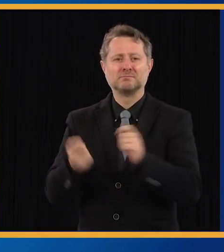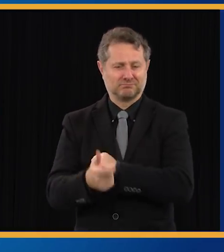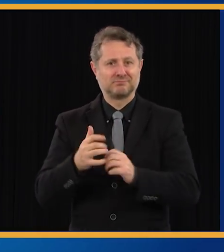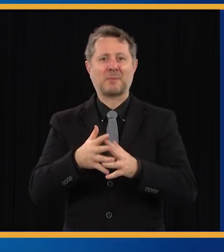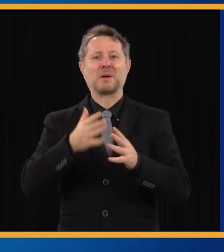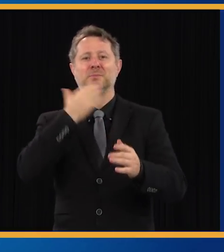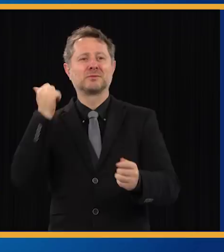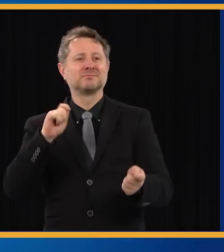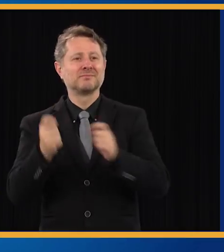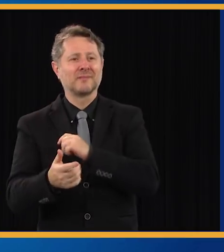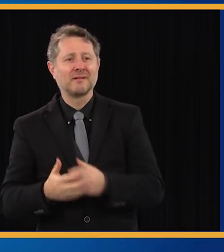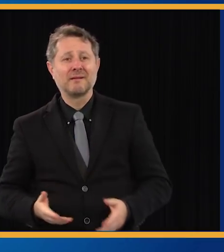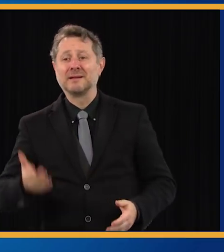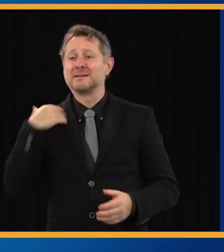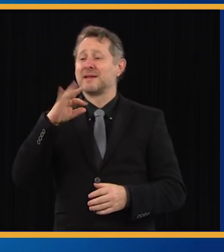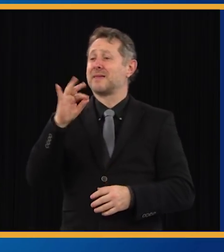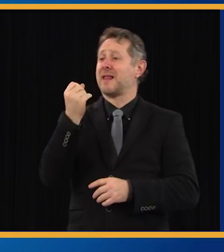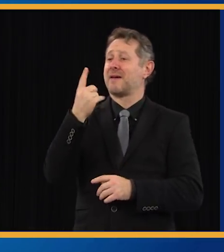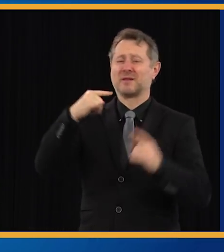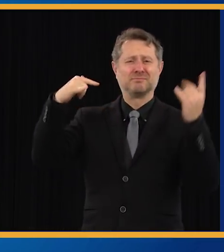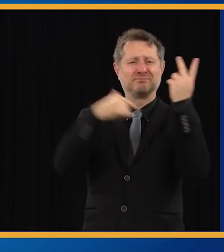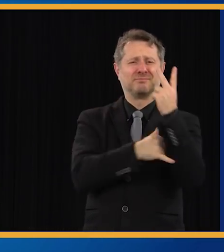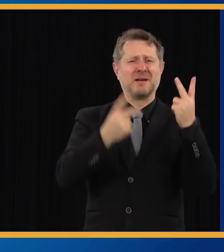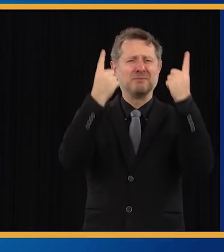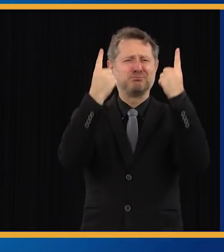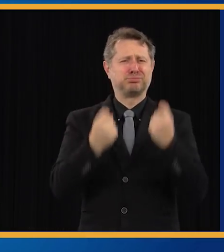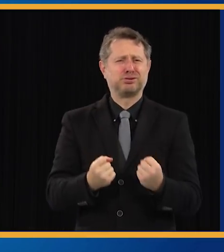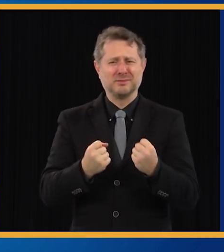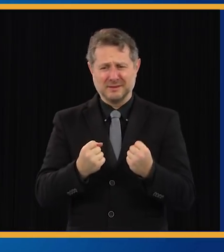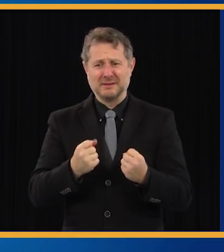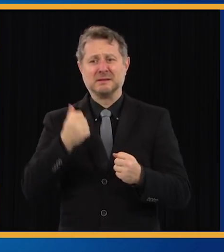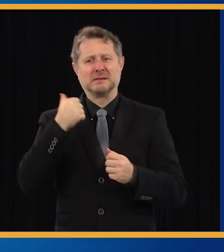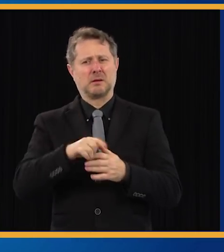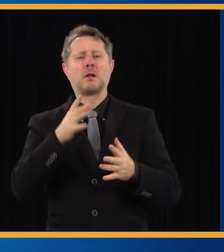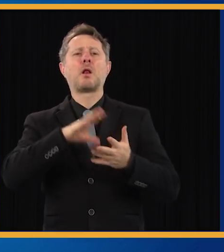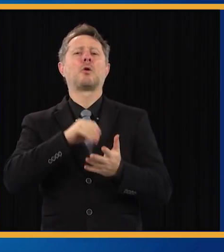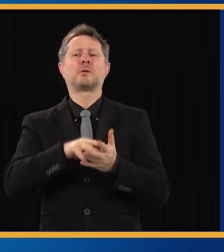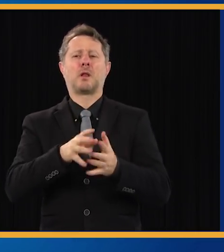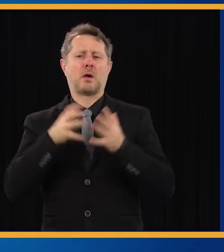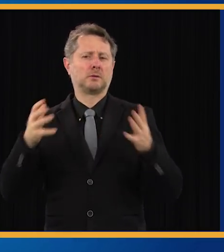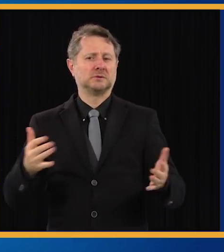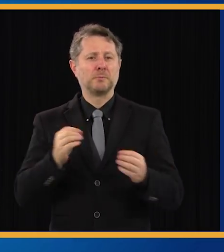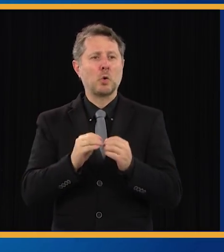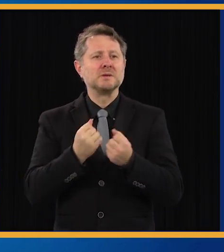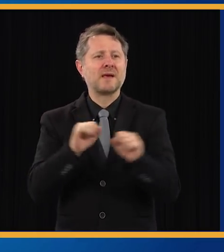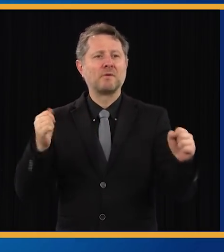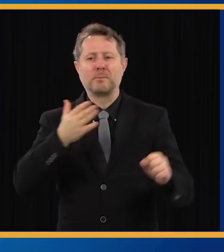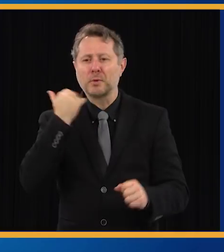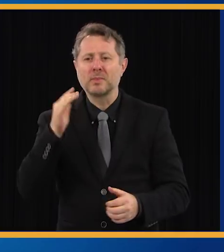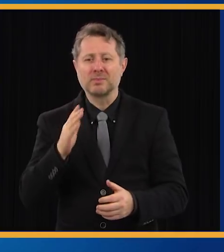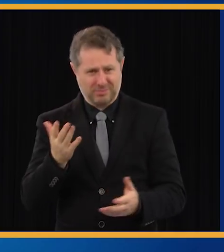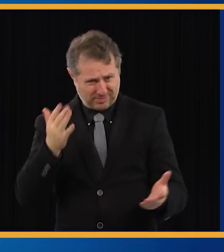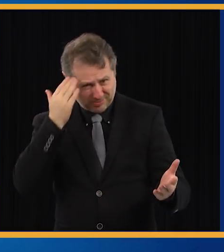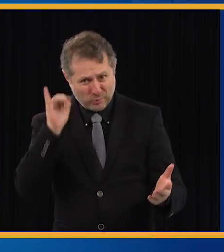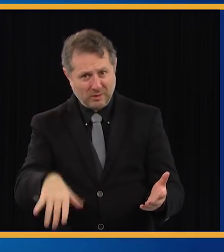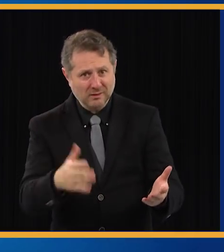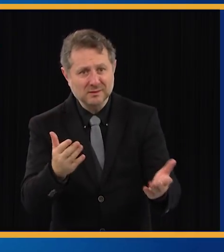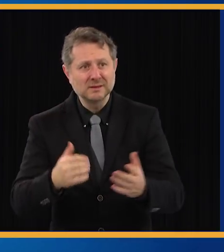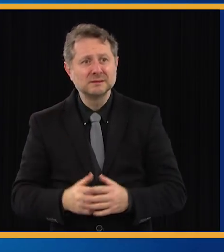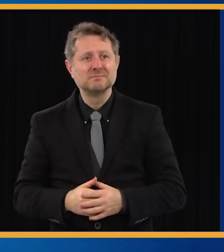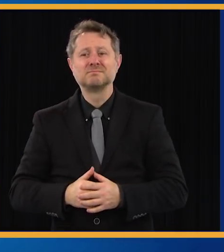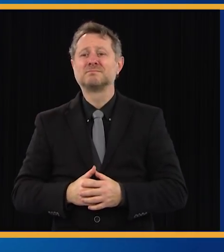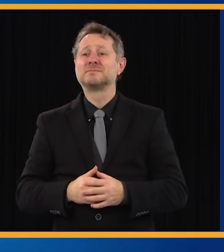through 9/11, and we are better and safer as a society for it. Department of